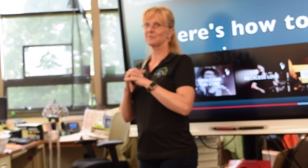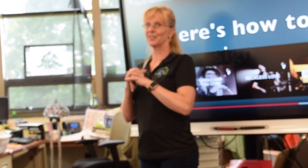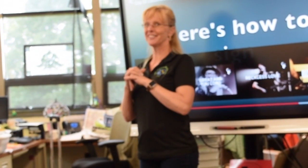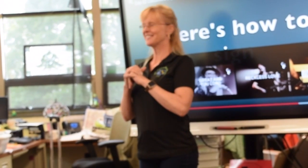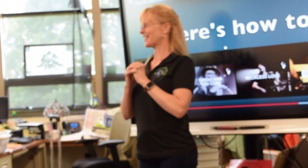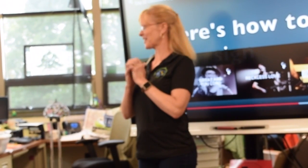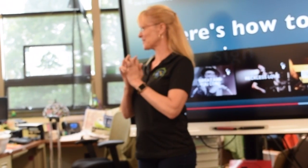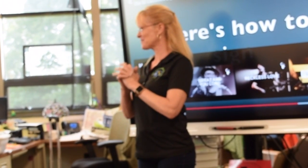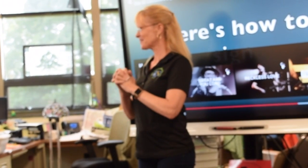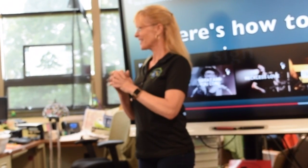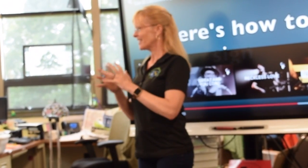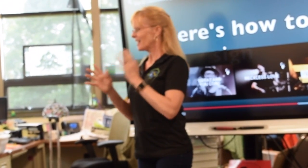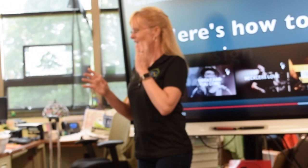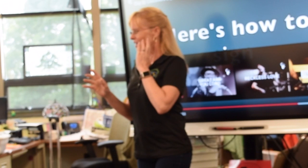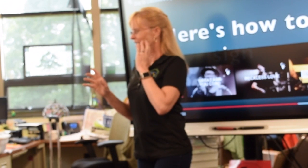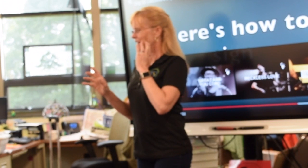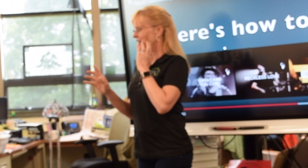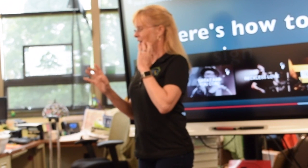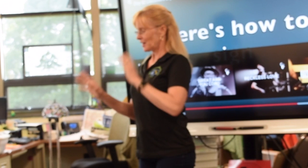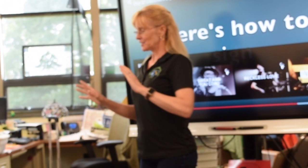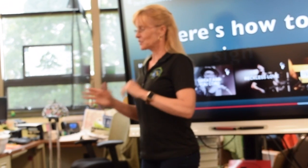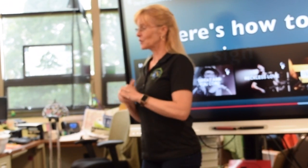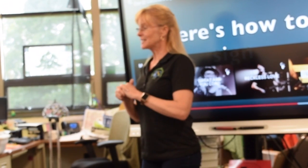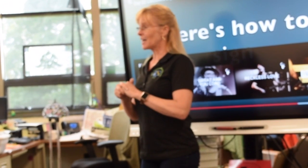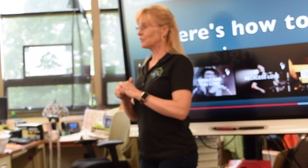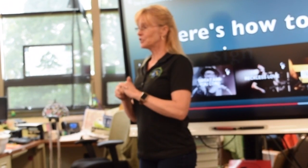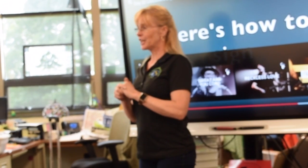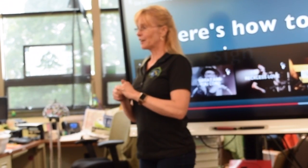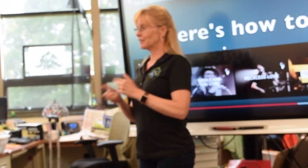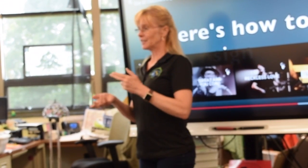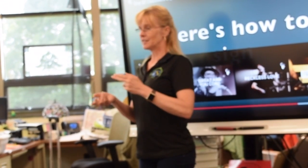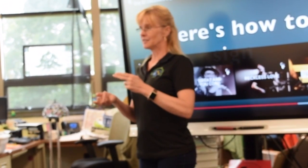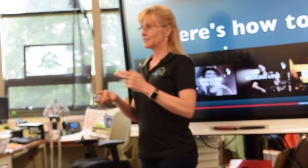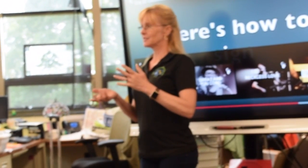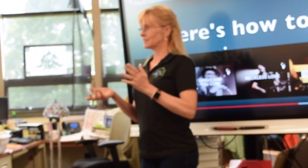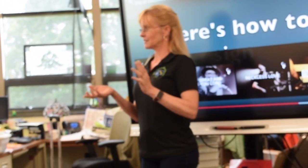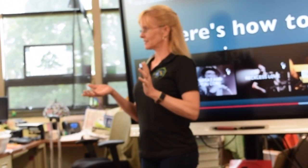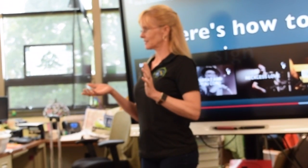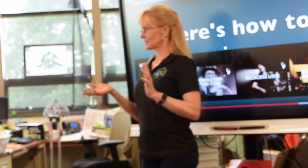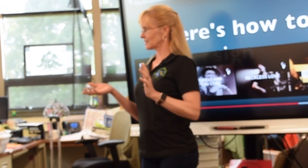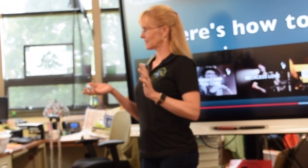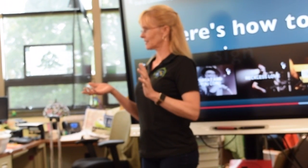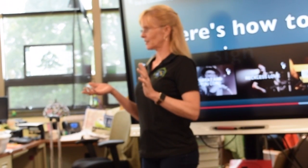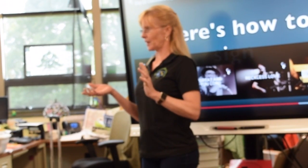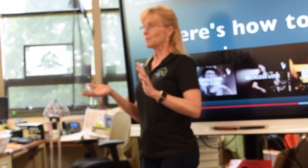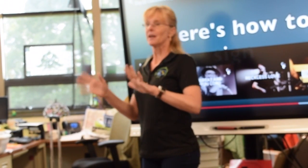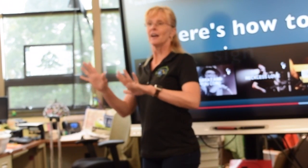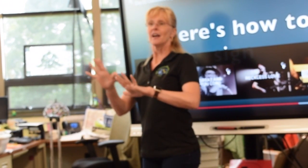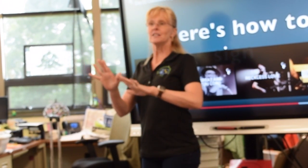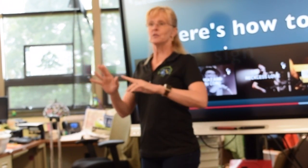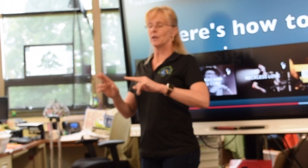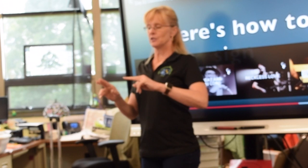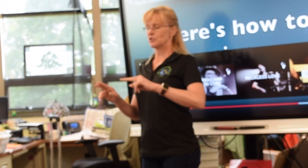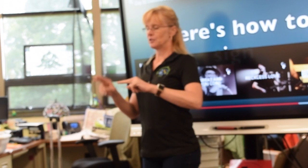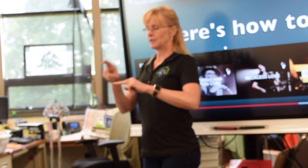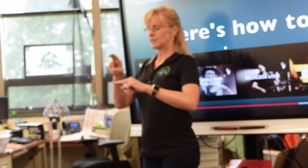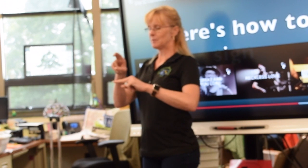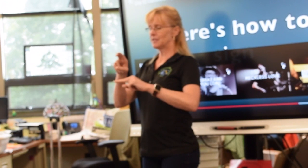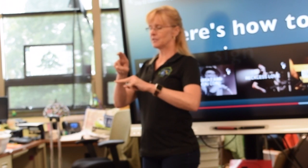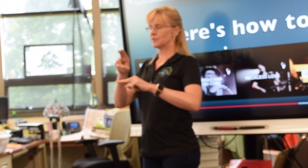We're good? All right, so the sign for chair is, okay. Tell me the